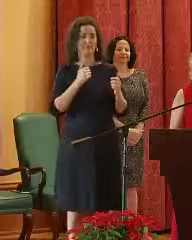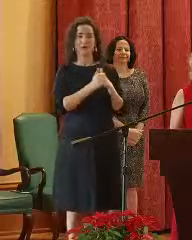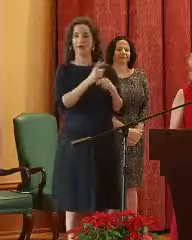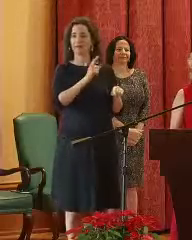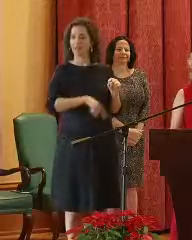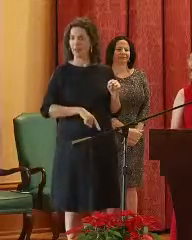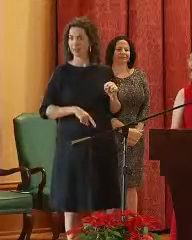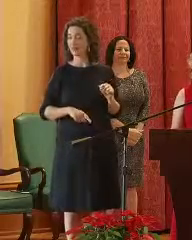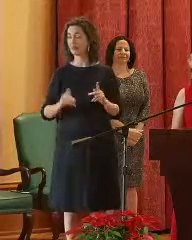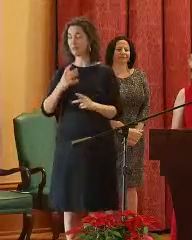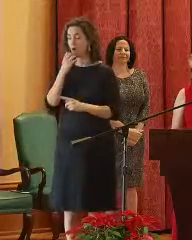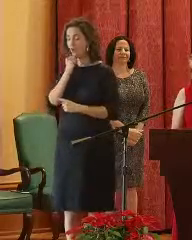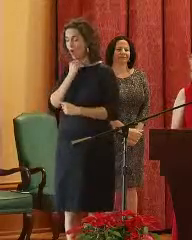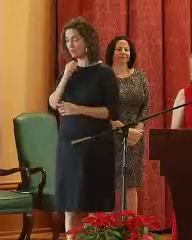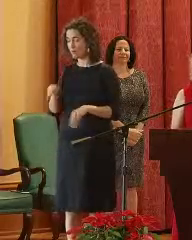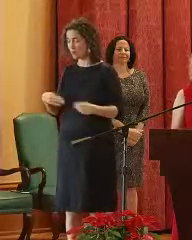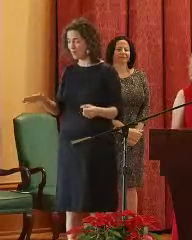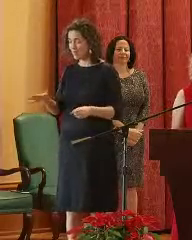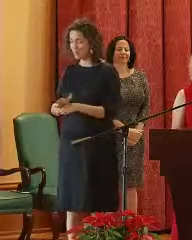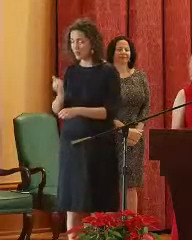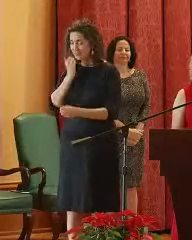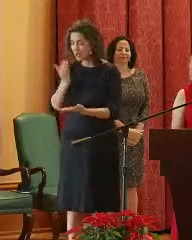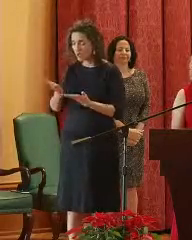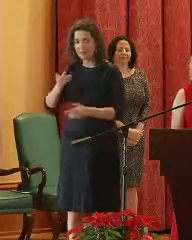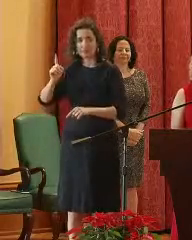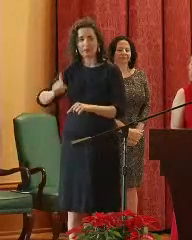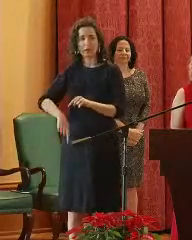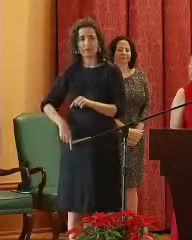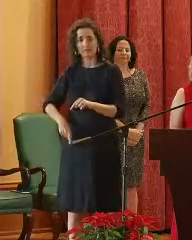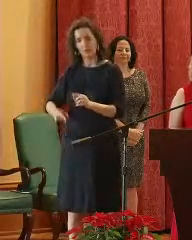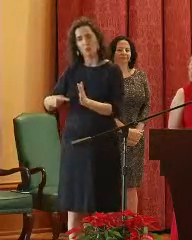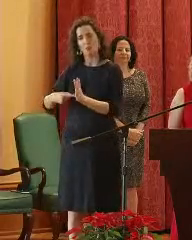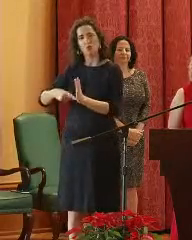the comprehensive dental services they need and deserve.